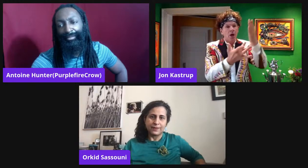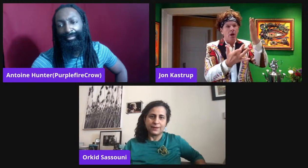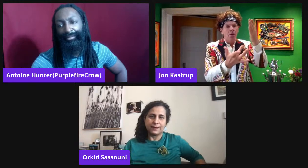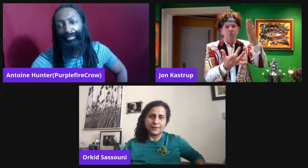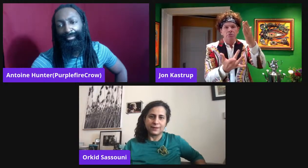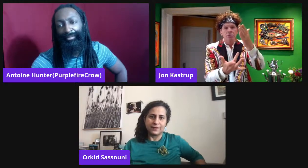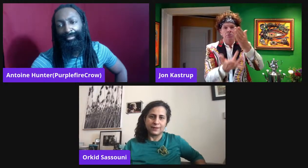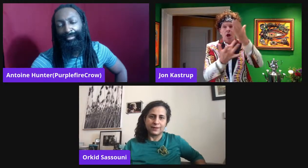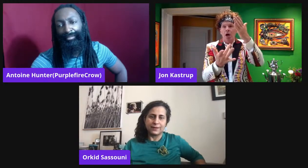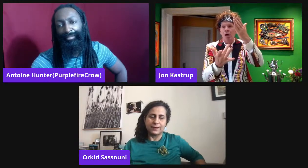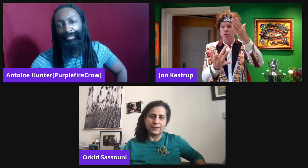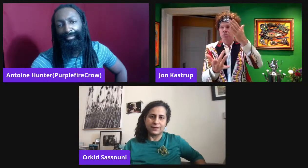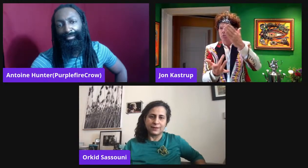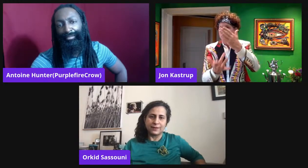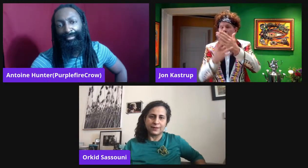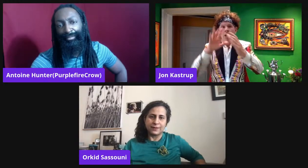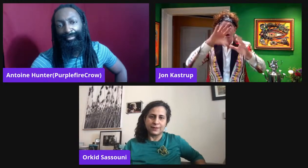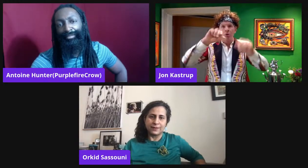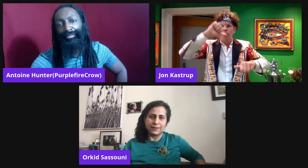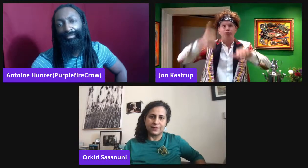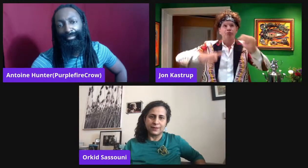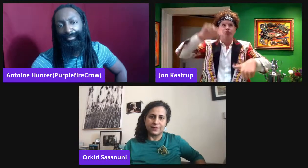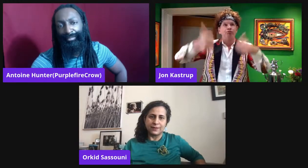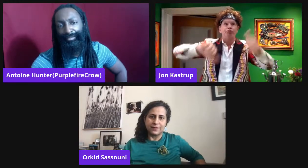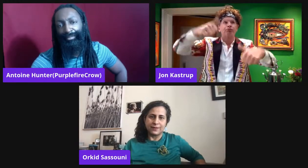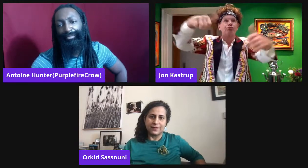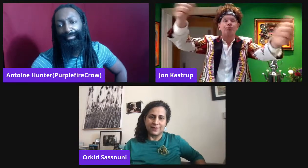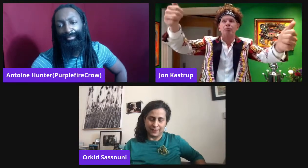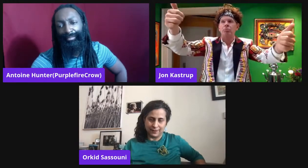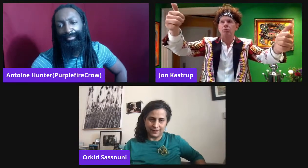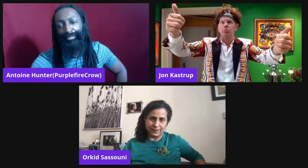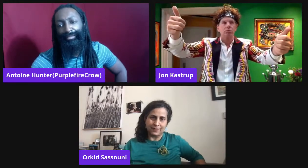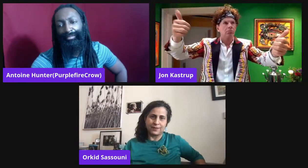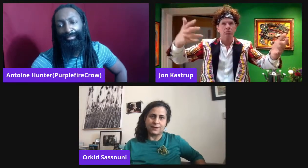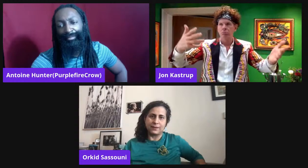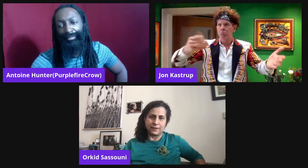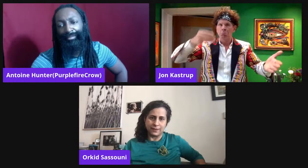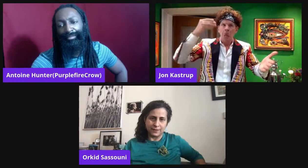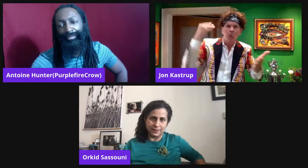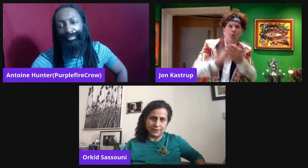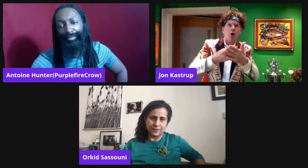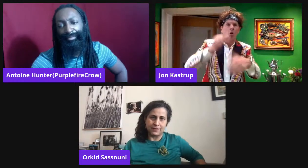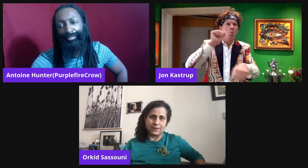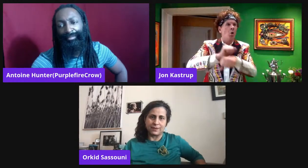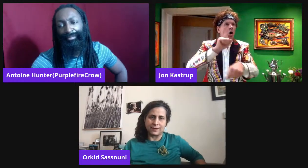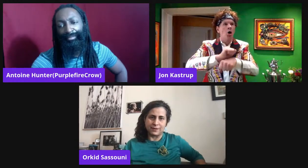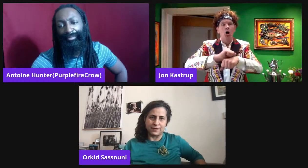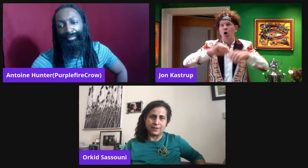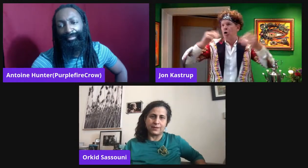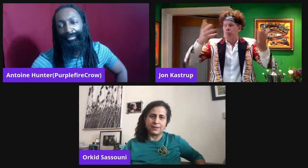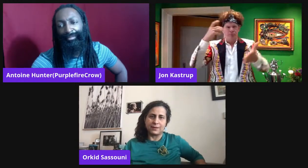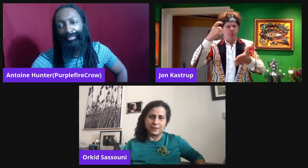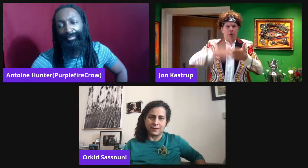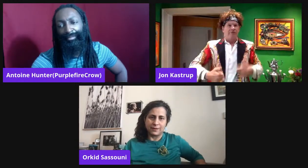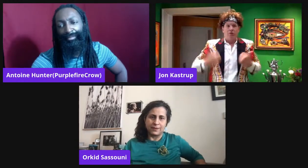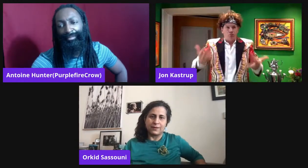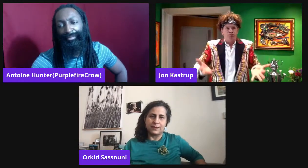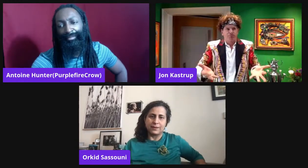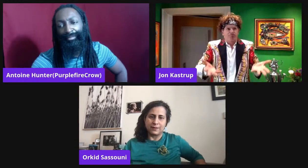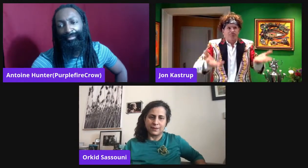San Francisco, but then tech popped up here, tech industries popped up here and kind of dilapidated